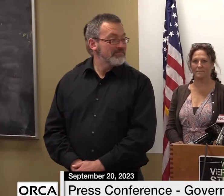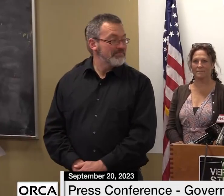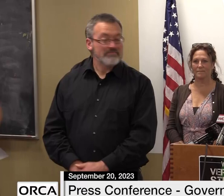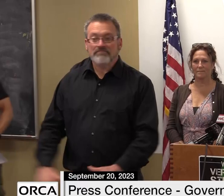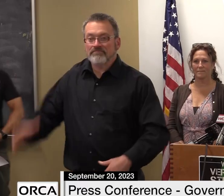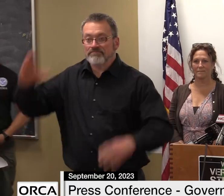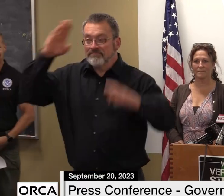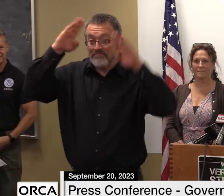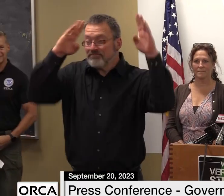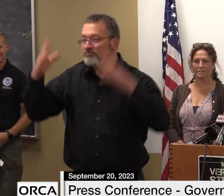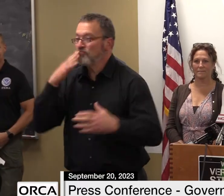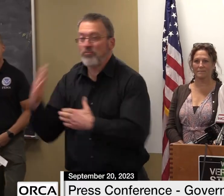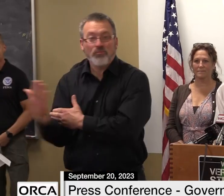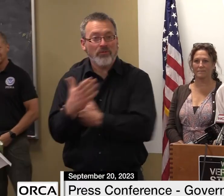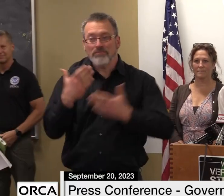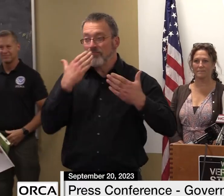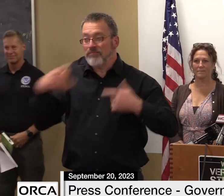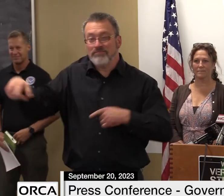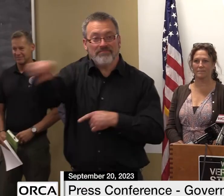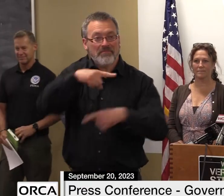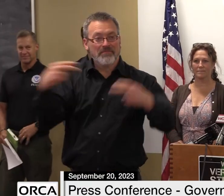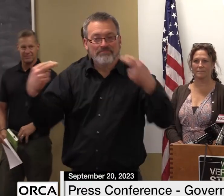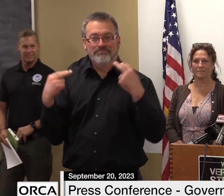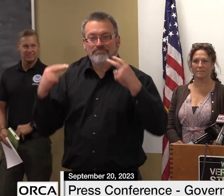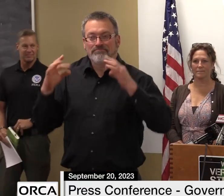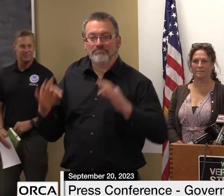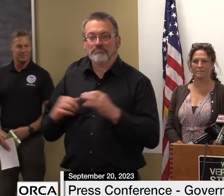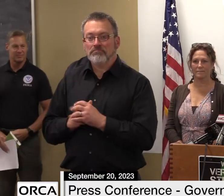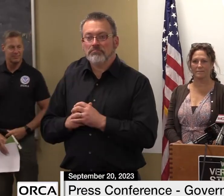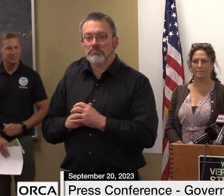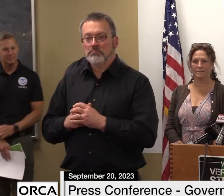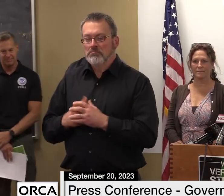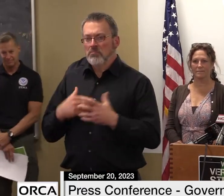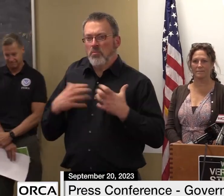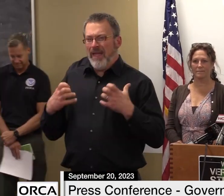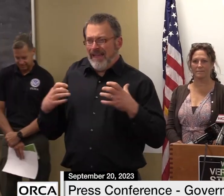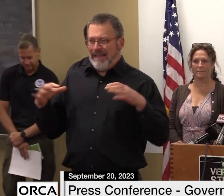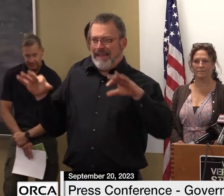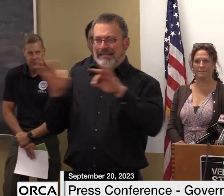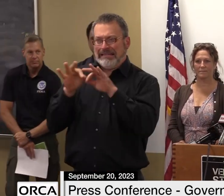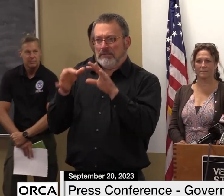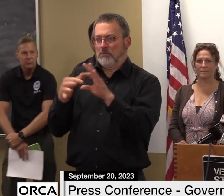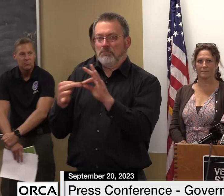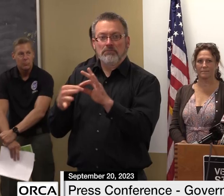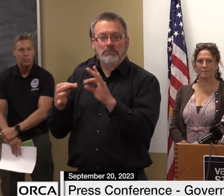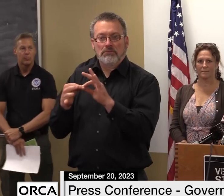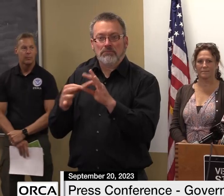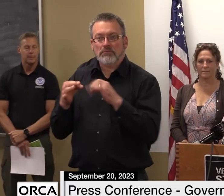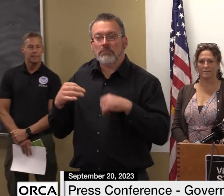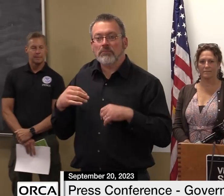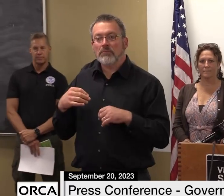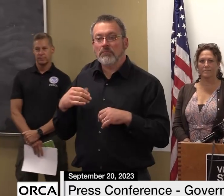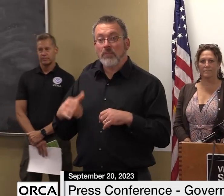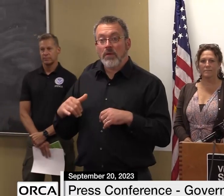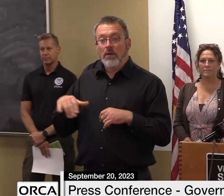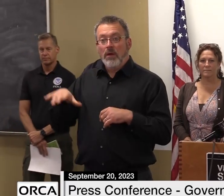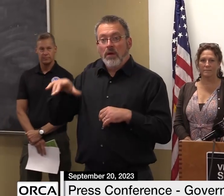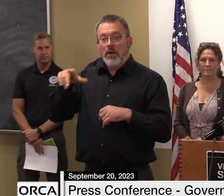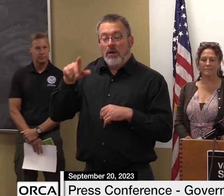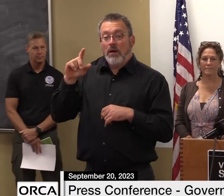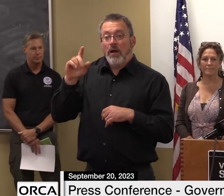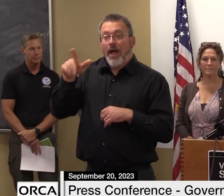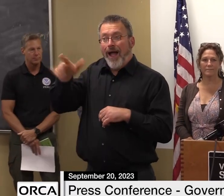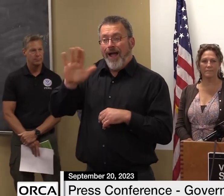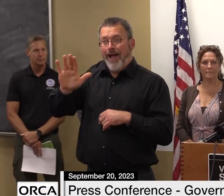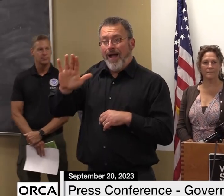Good morning, everyone, and thanks for being here. I want to start with some important information for those who had furnaces damaged in the flood.